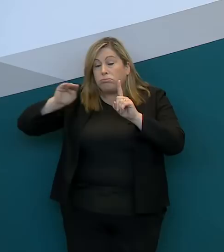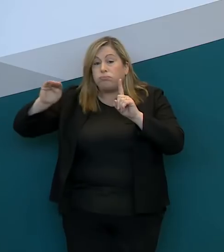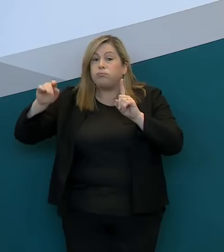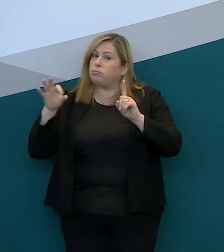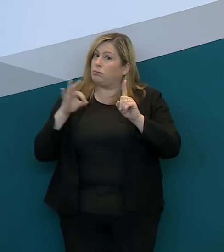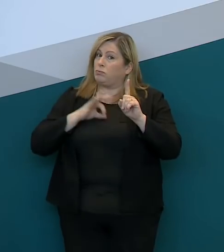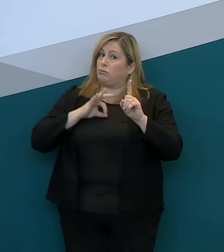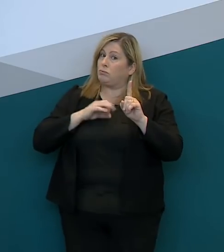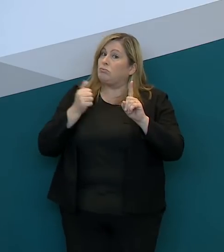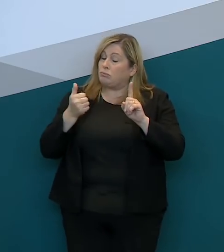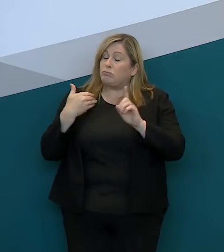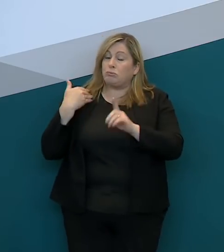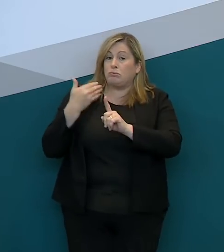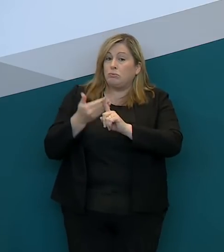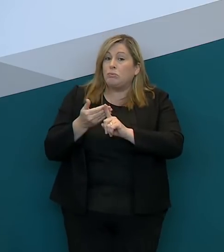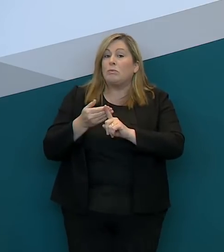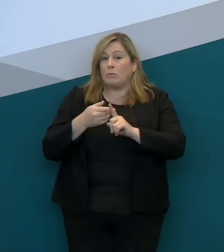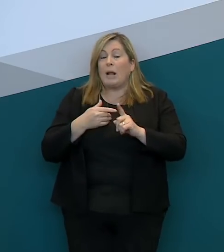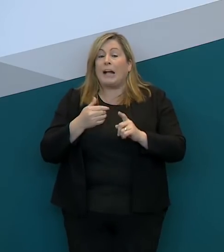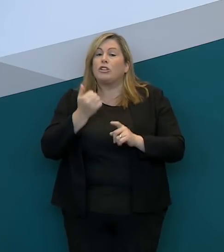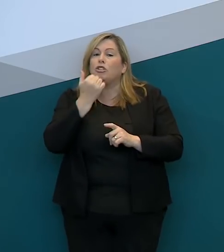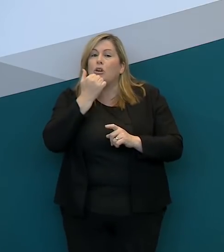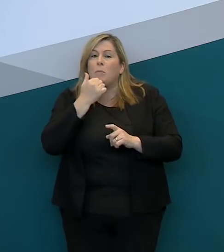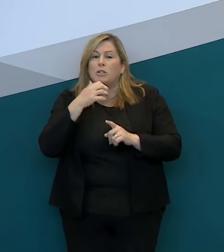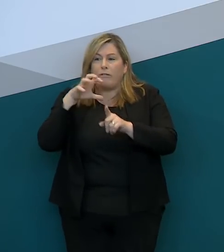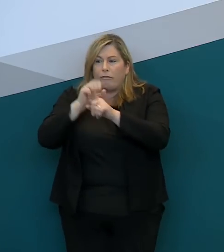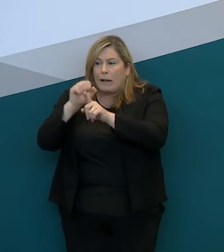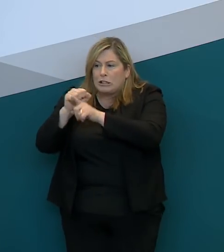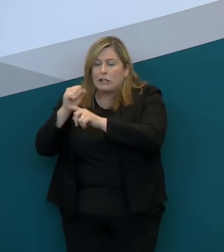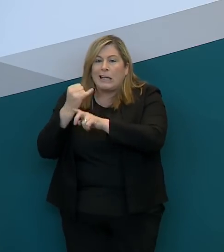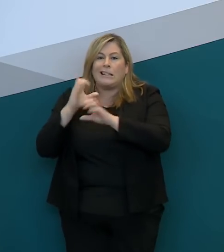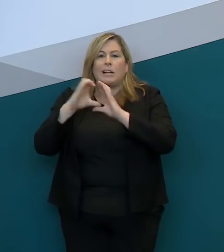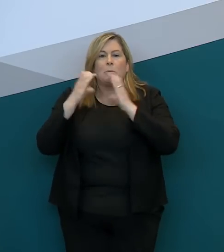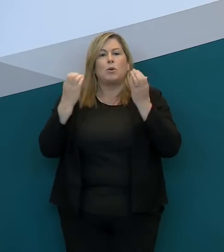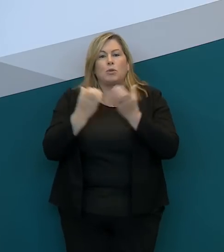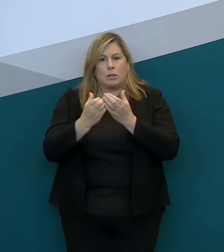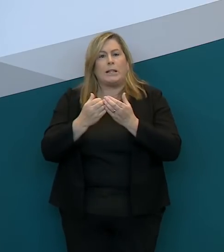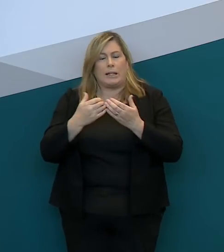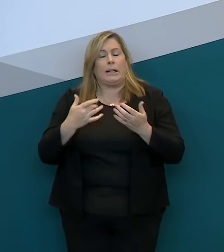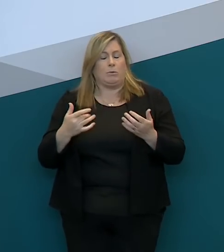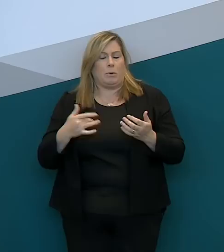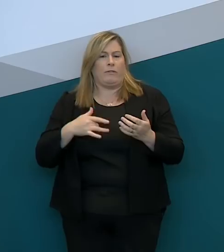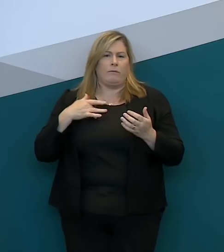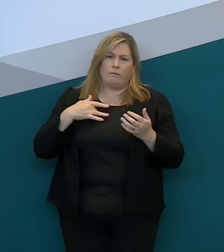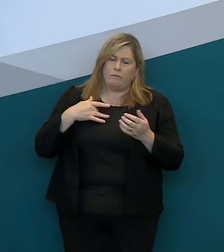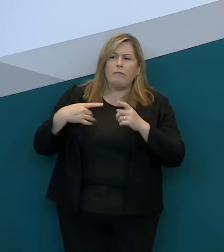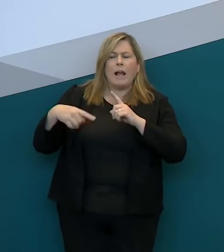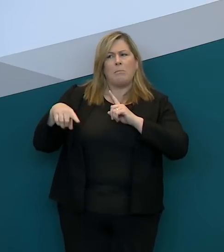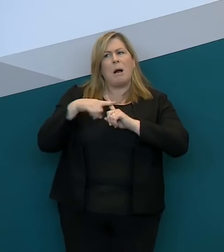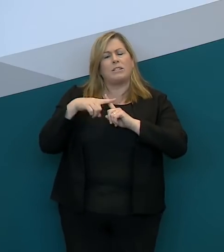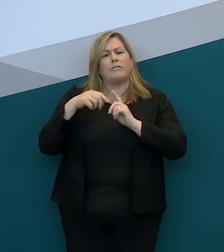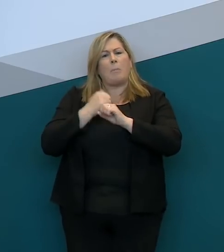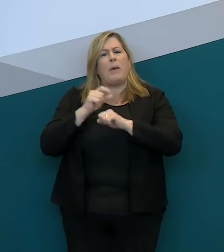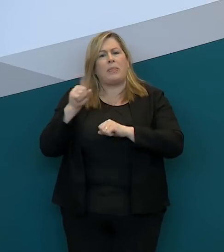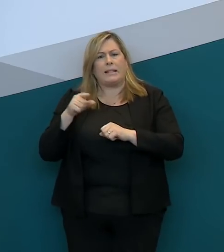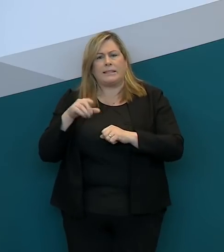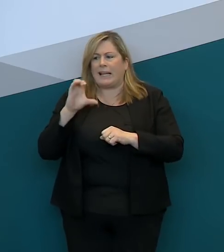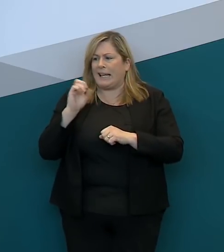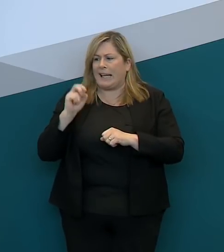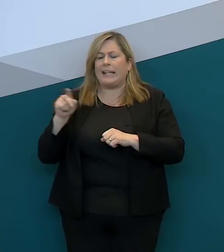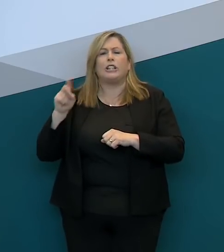the level of infection that we're detecting in the community now with the positivity rates, and we'll hear a little bit more of this now from Killian, I imagine, in and around